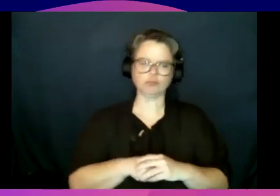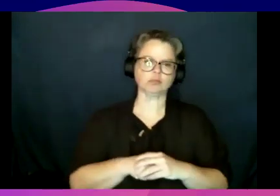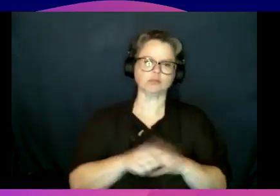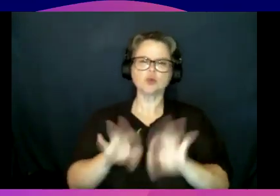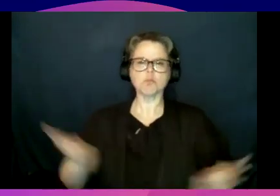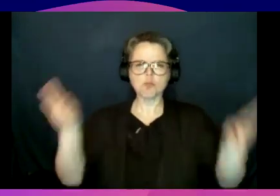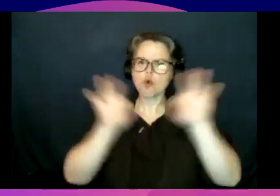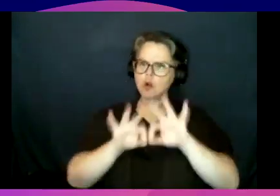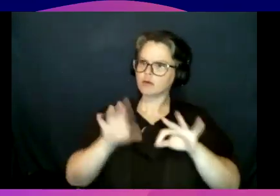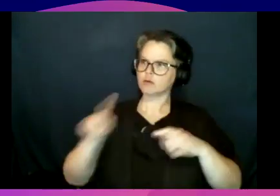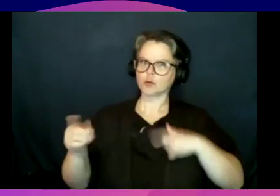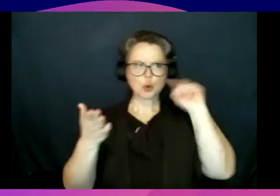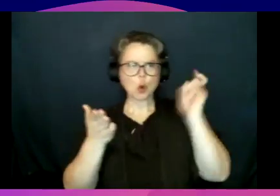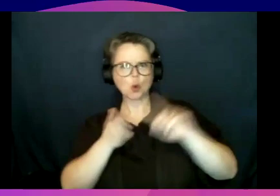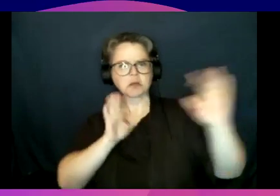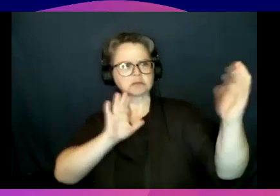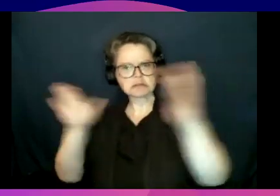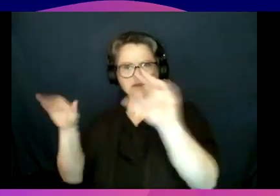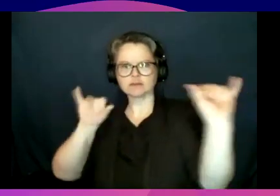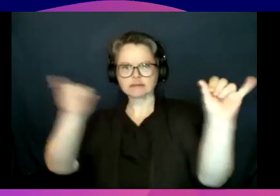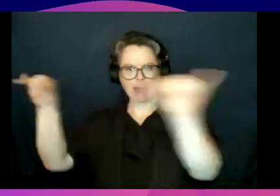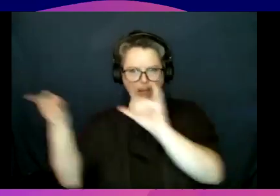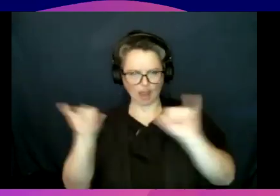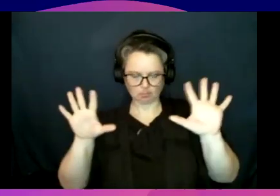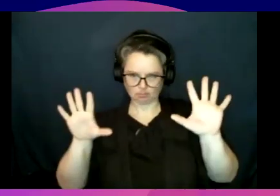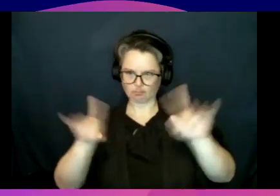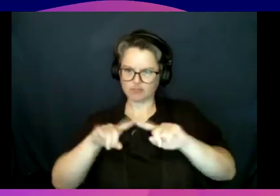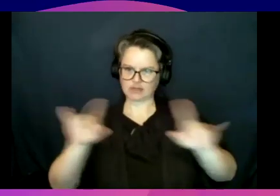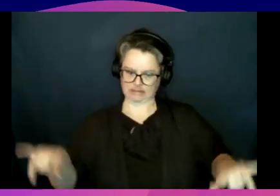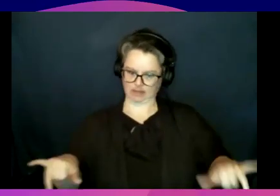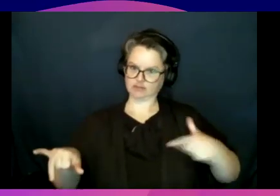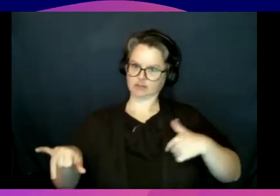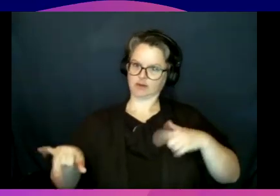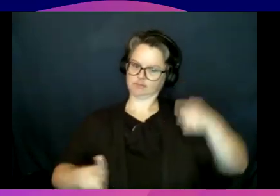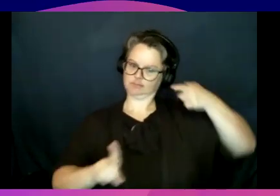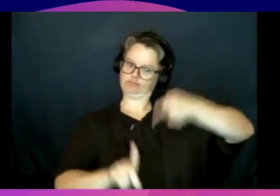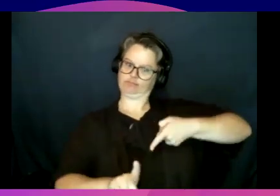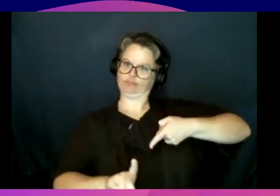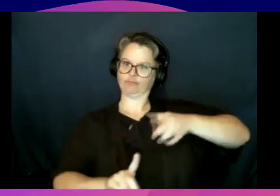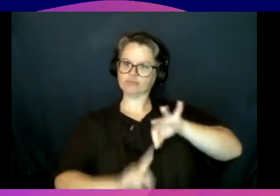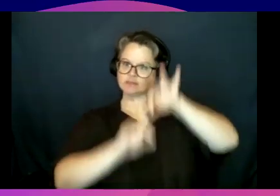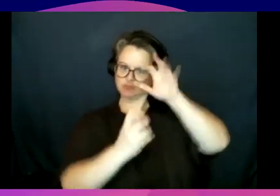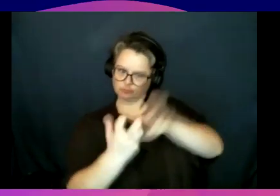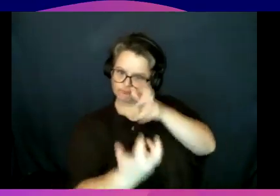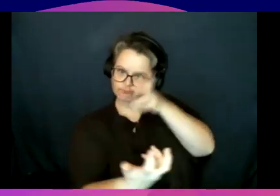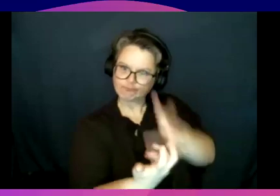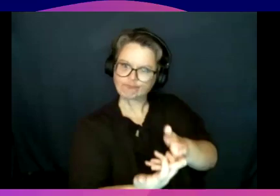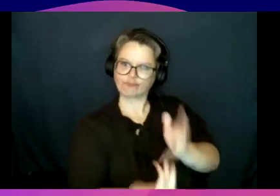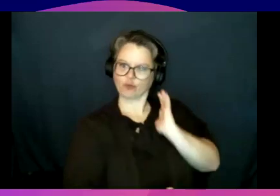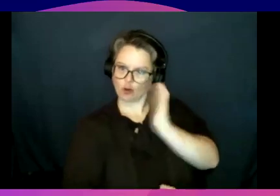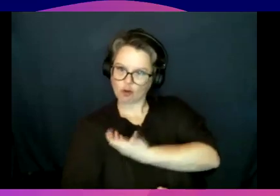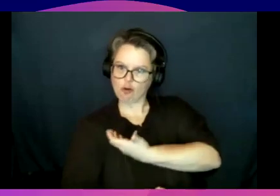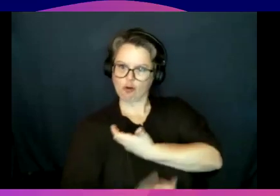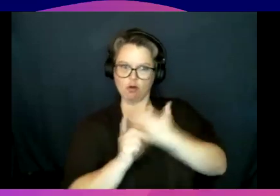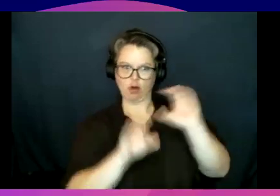an organization. And so we value transformative advocacy. We believe that people and systems are